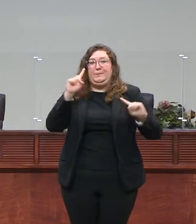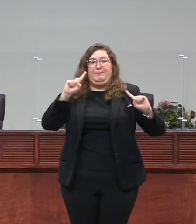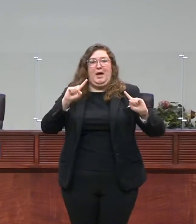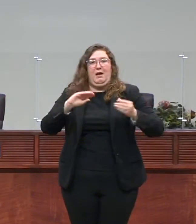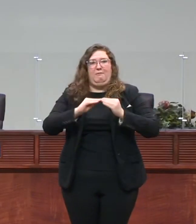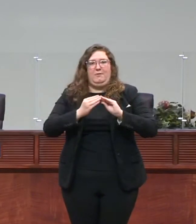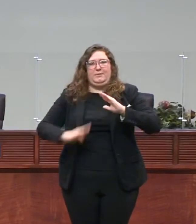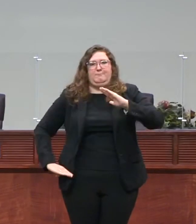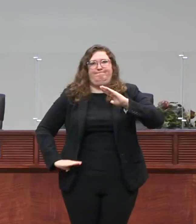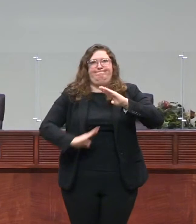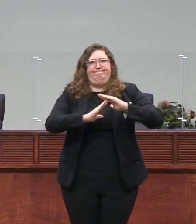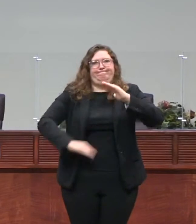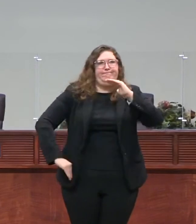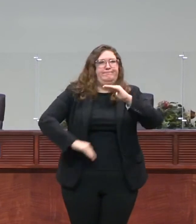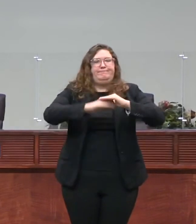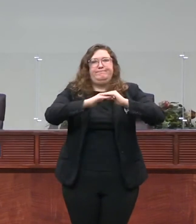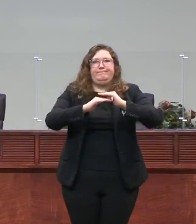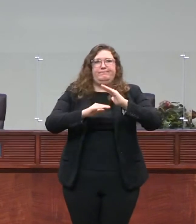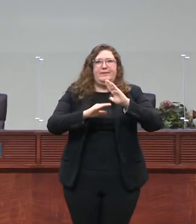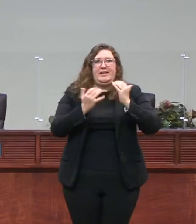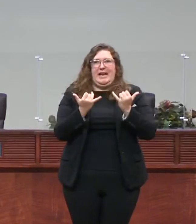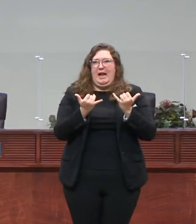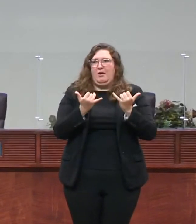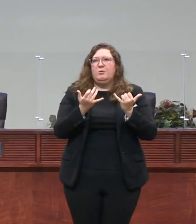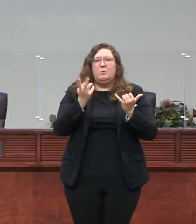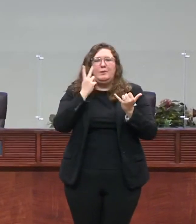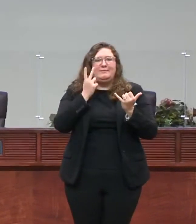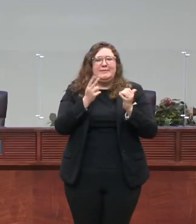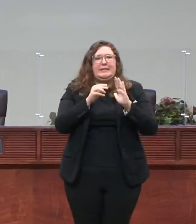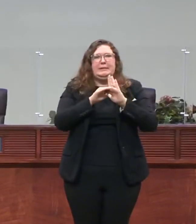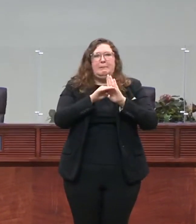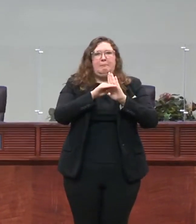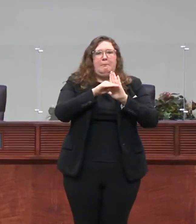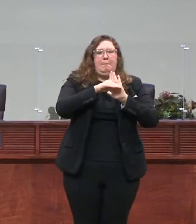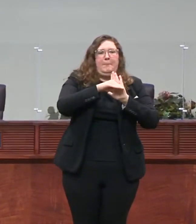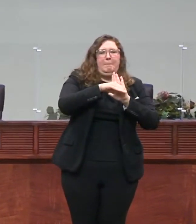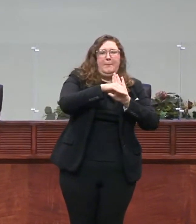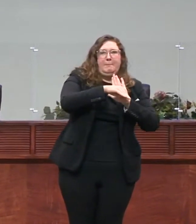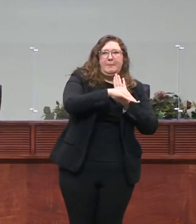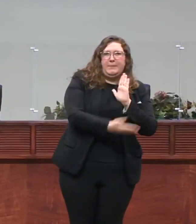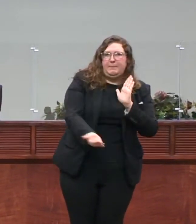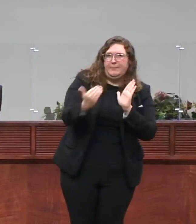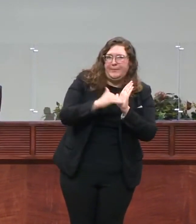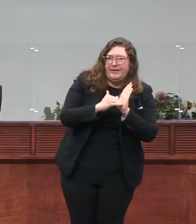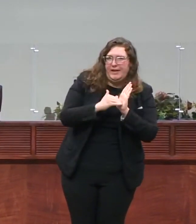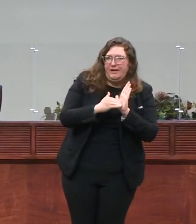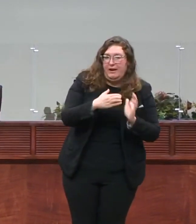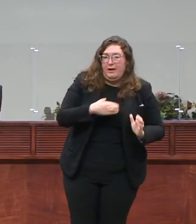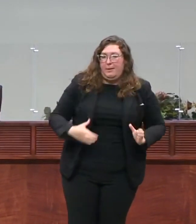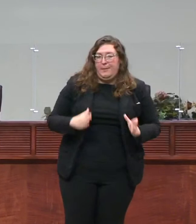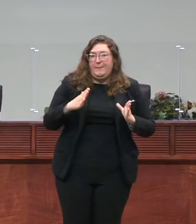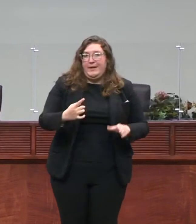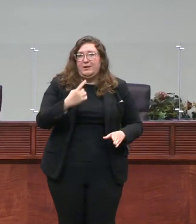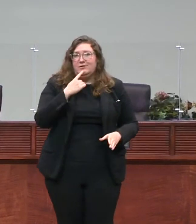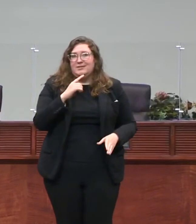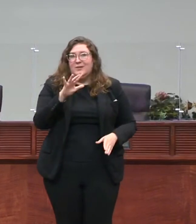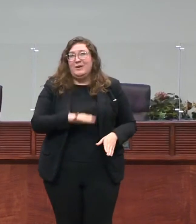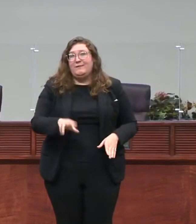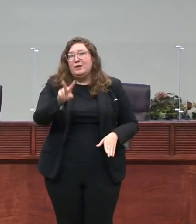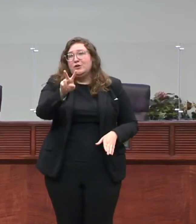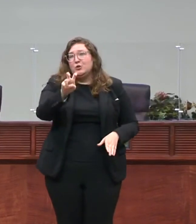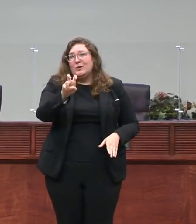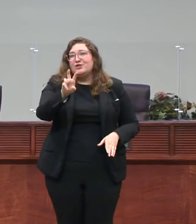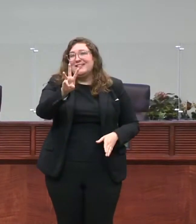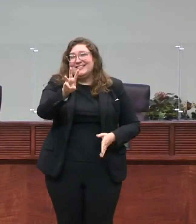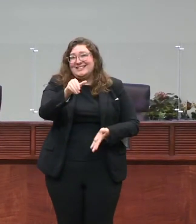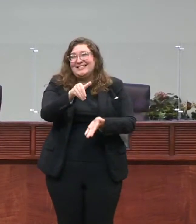34. But I will give you more data on that. The Mayor mentioned to you that we have a total number of cases of